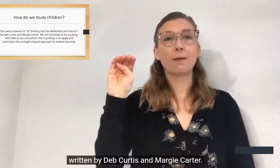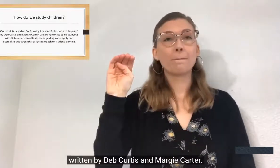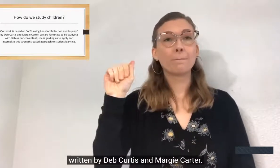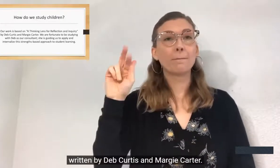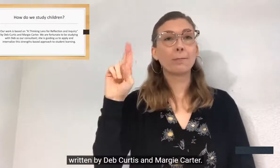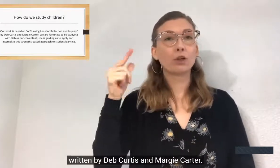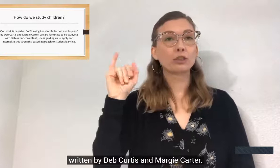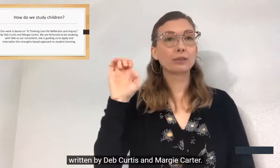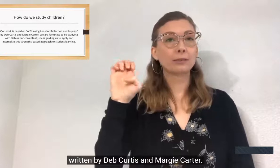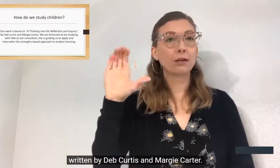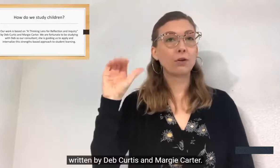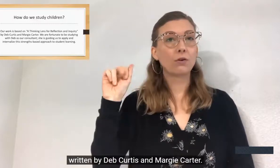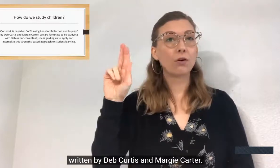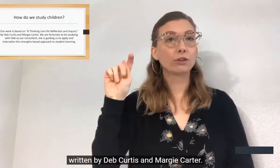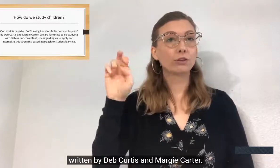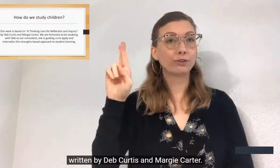Margie Carter.